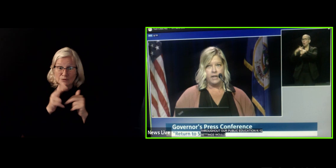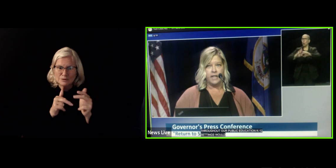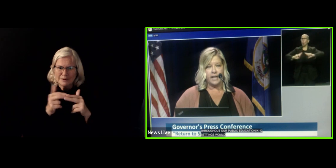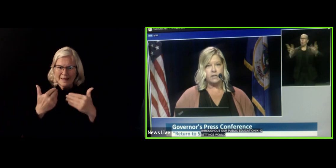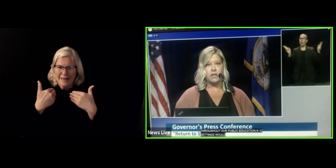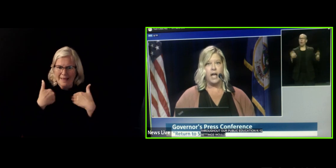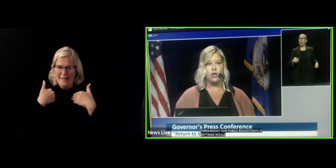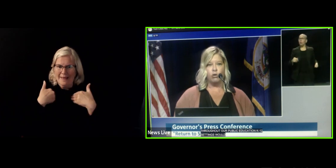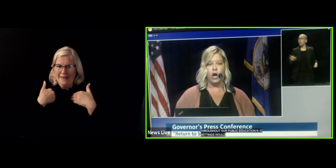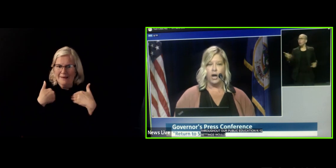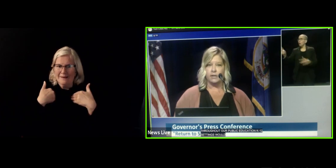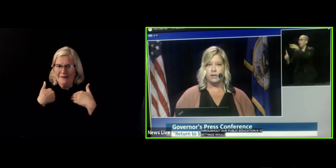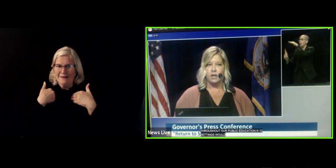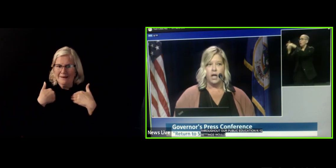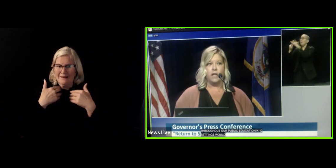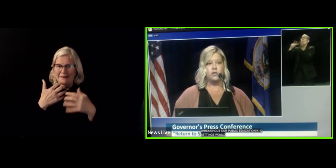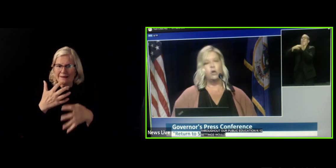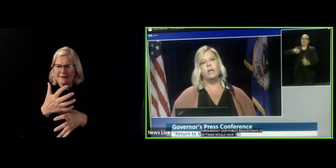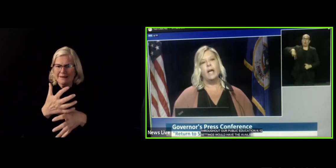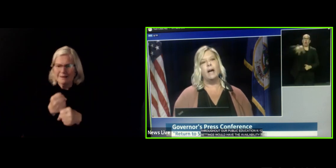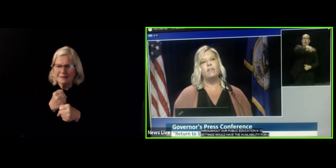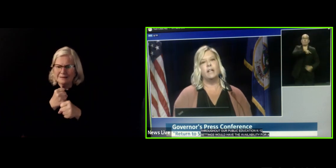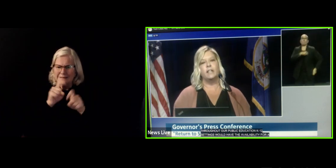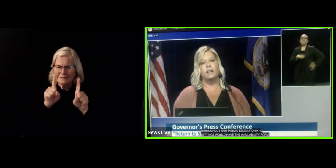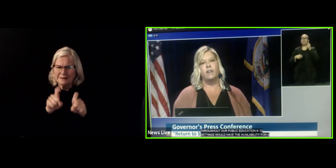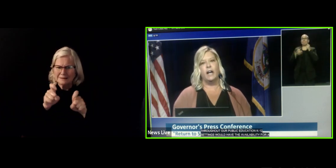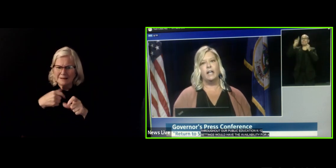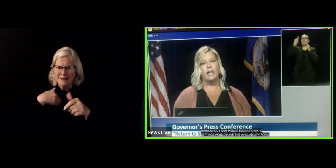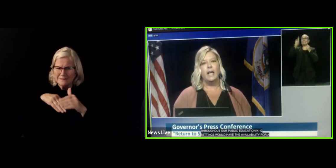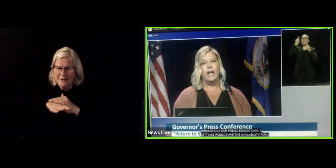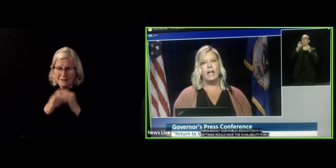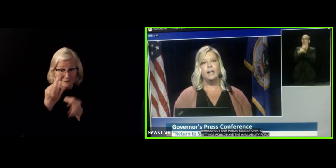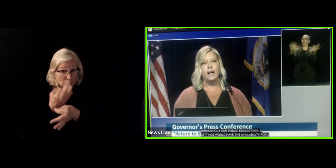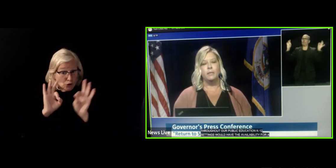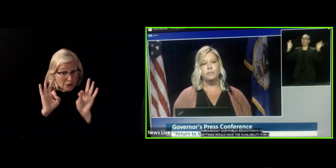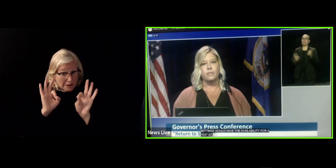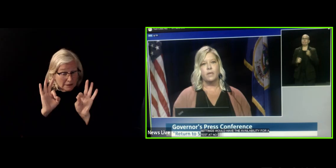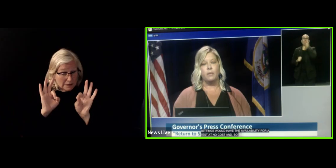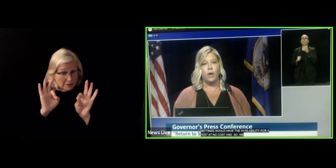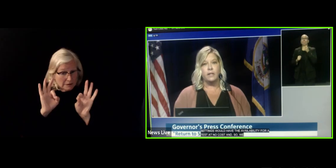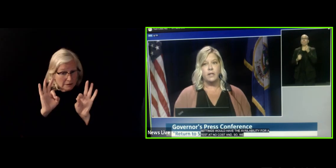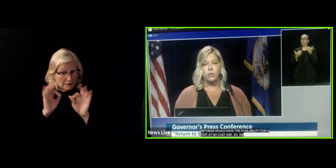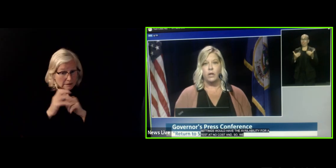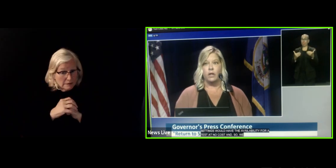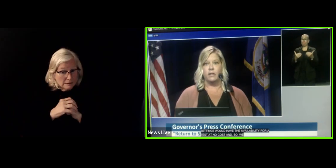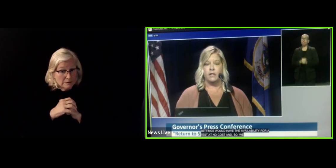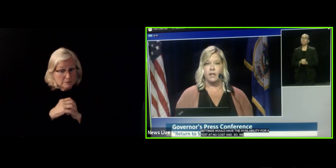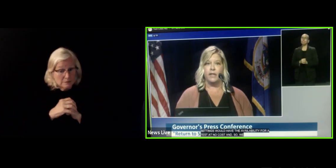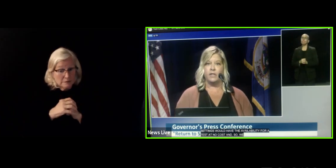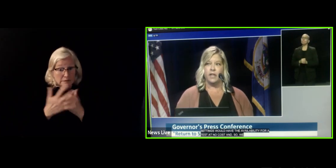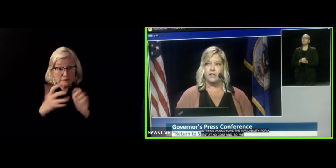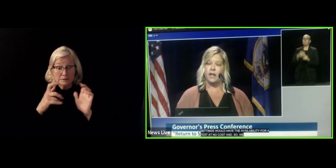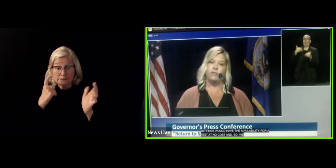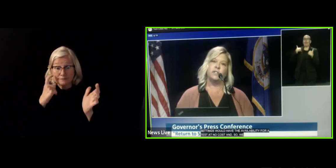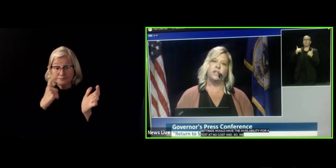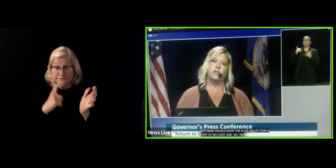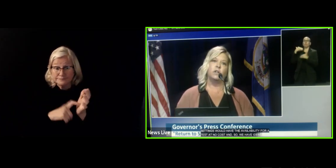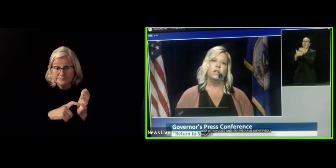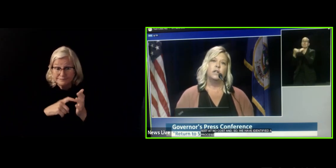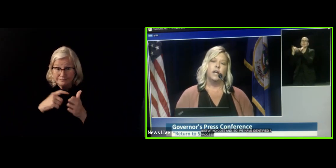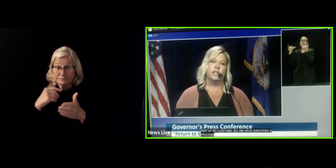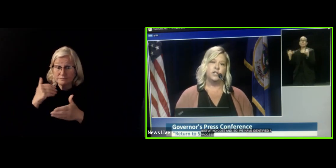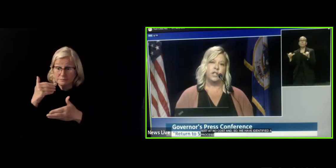a test at no cost. And so we have identified a process where there is a saliva test that every